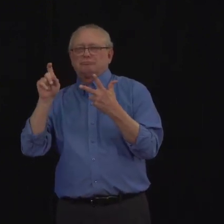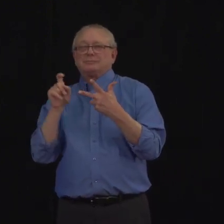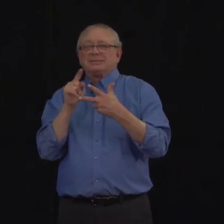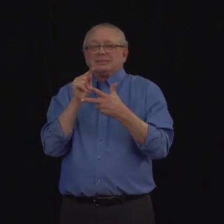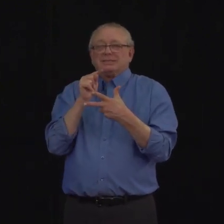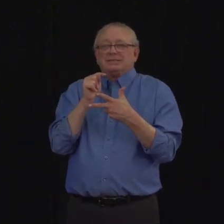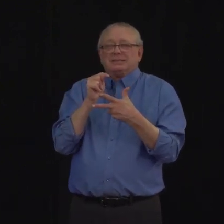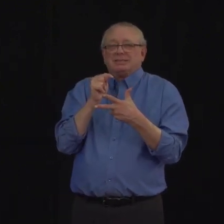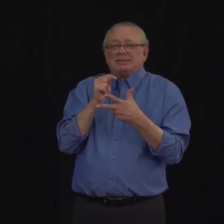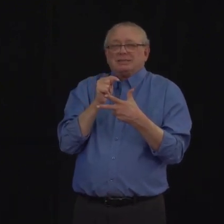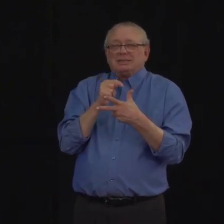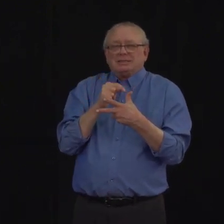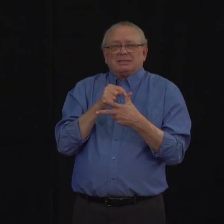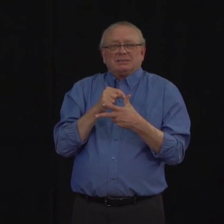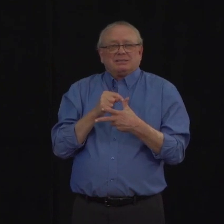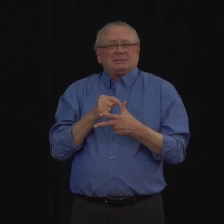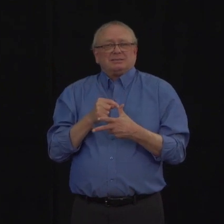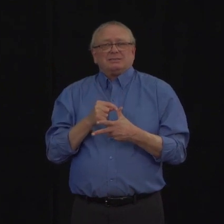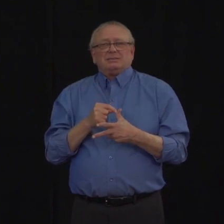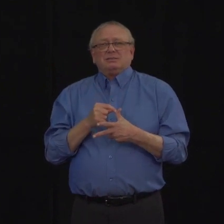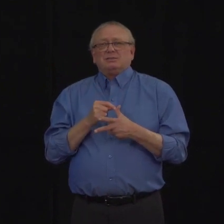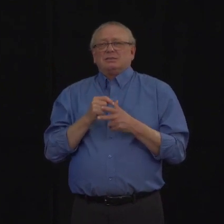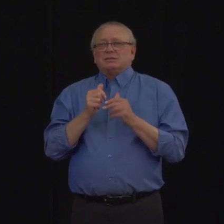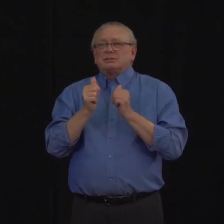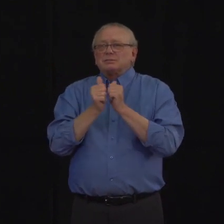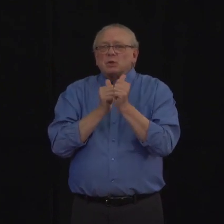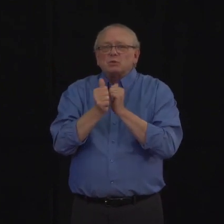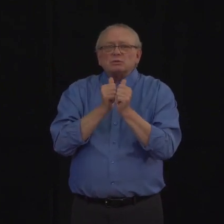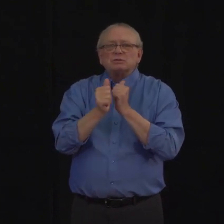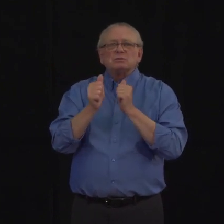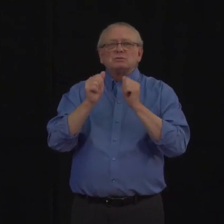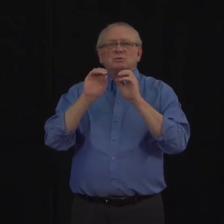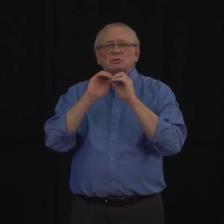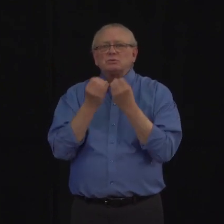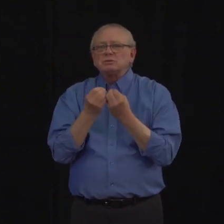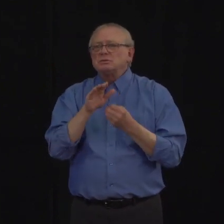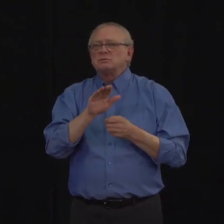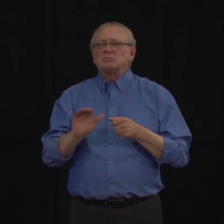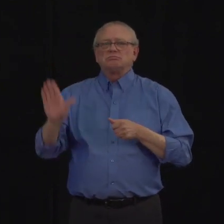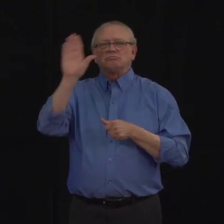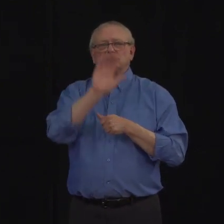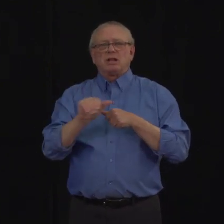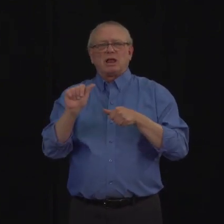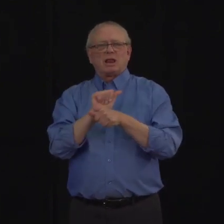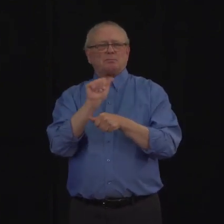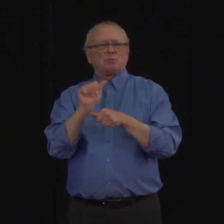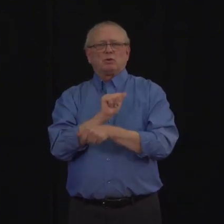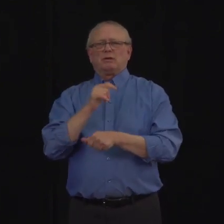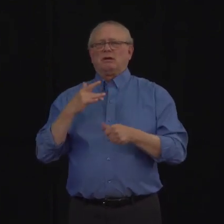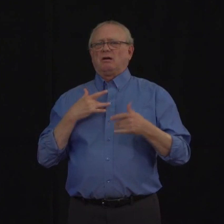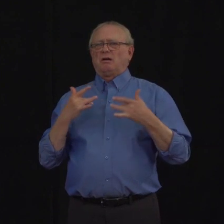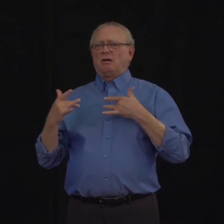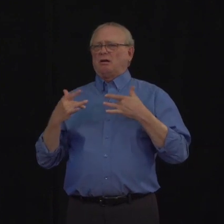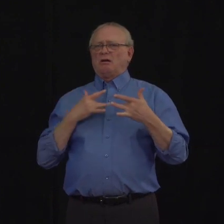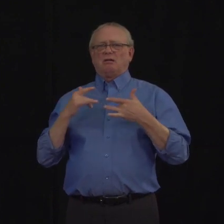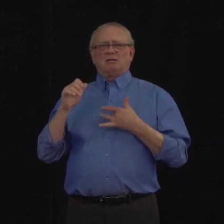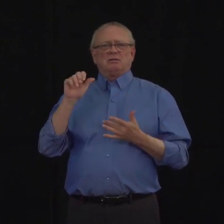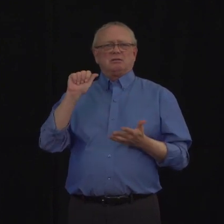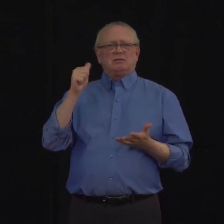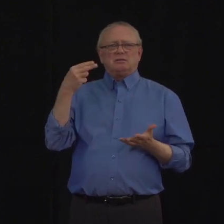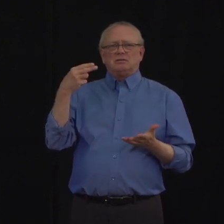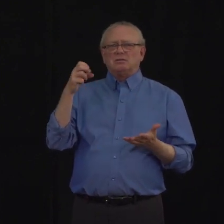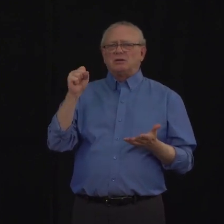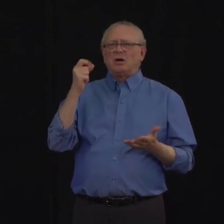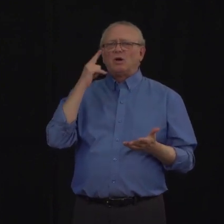more concern from sport organizations, across this province, feeling that Alberta Health has misclassified sport, fitness,